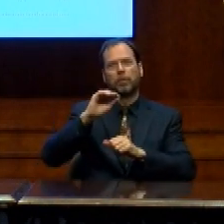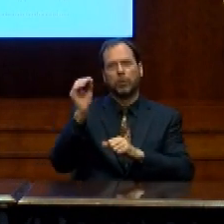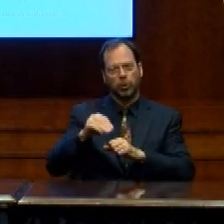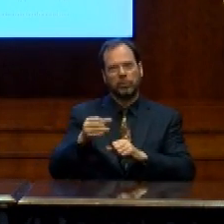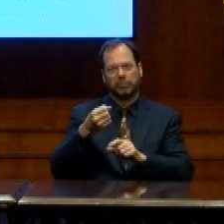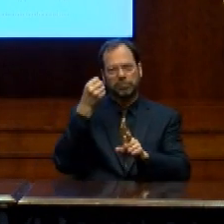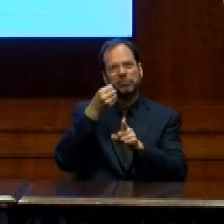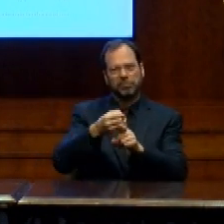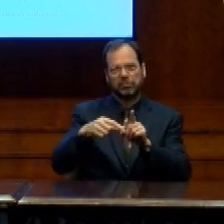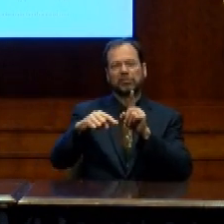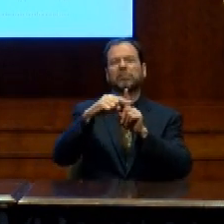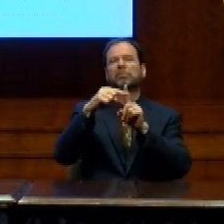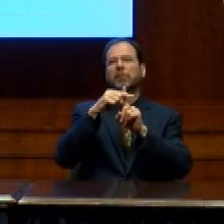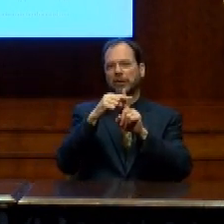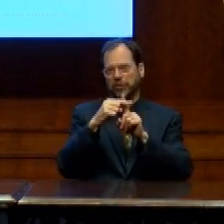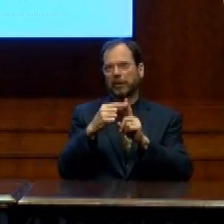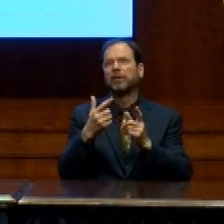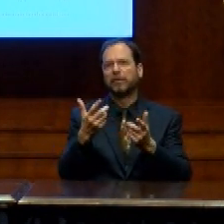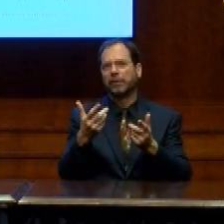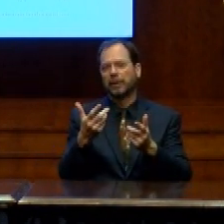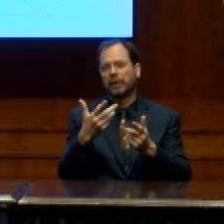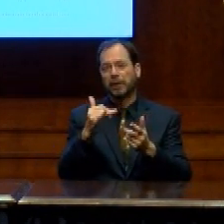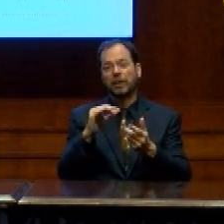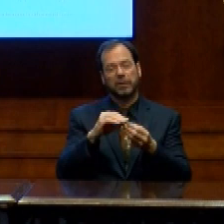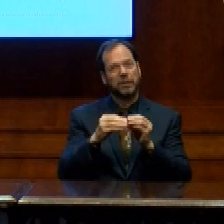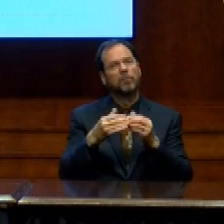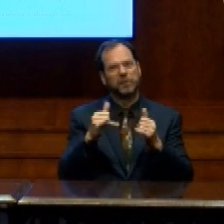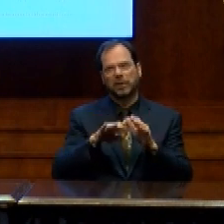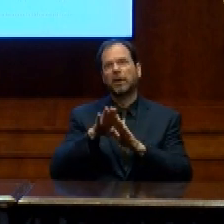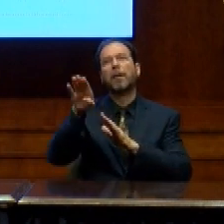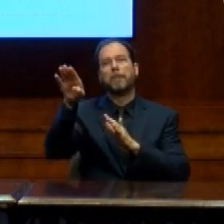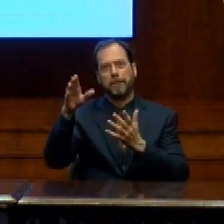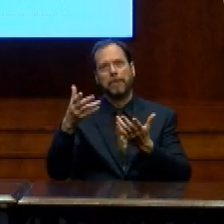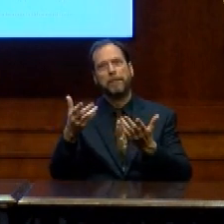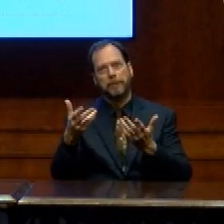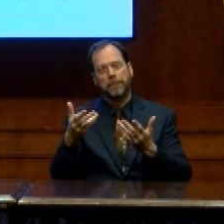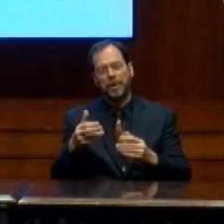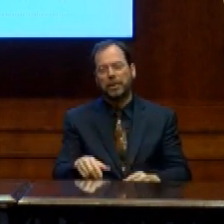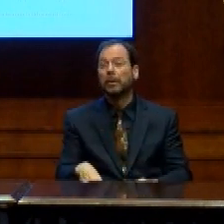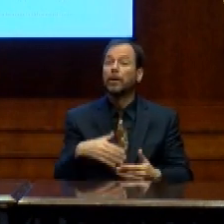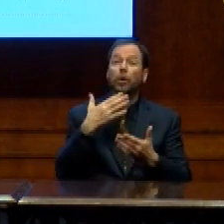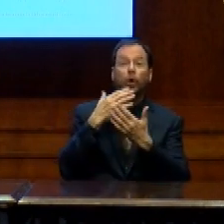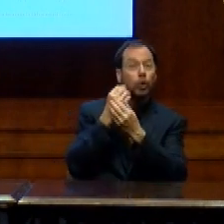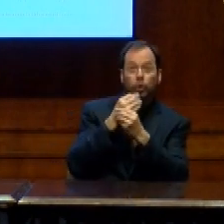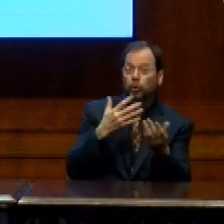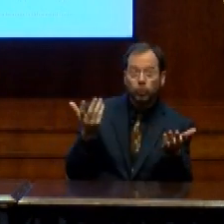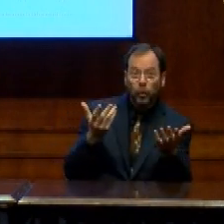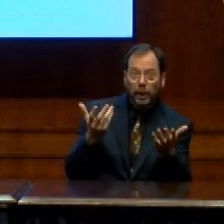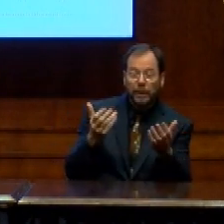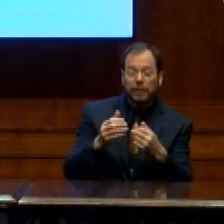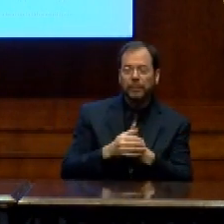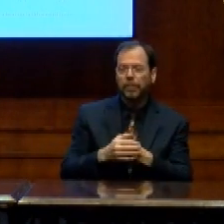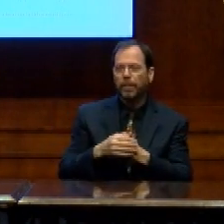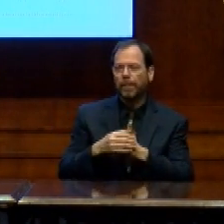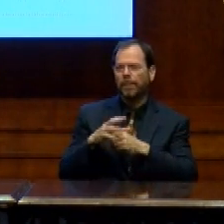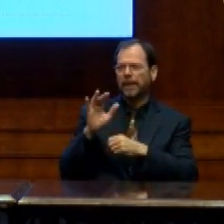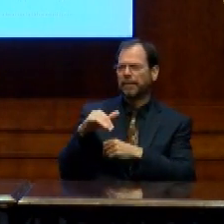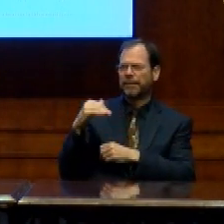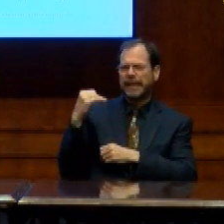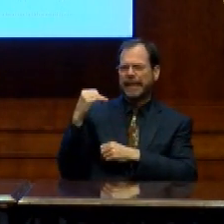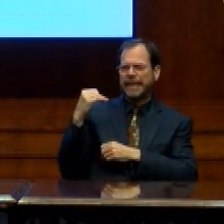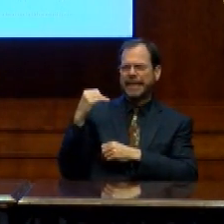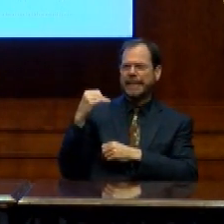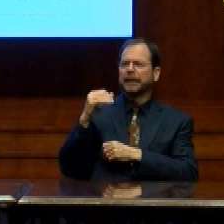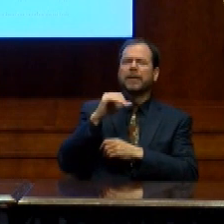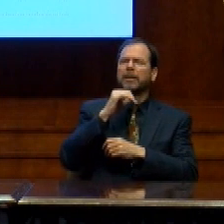who have tested positive, and their numbers continue to go up. Some good news is this is not quite at